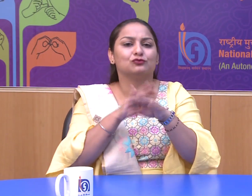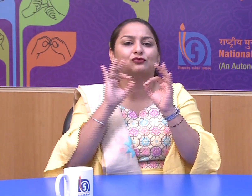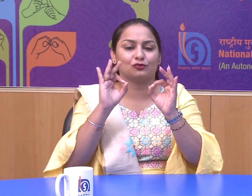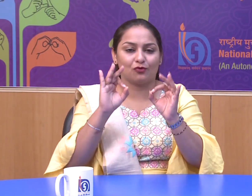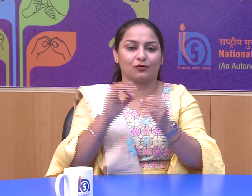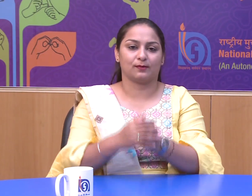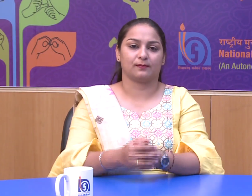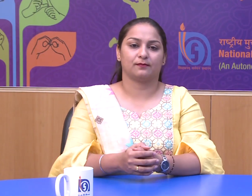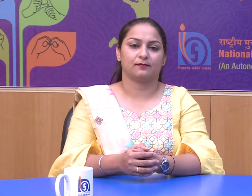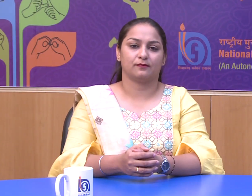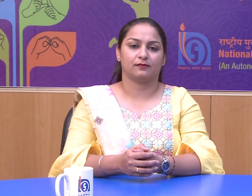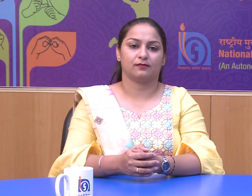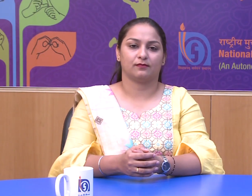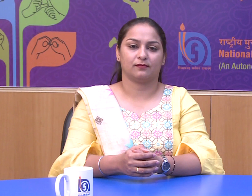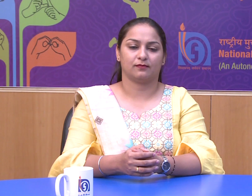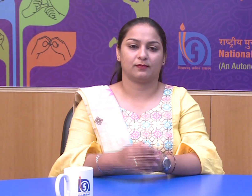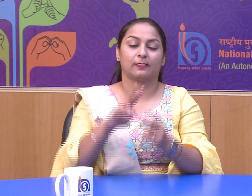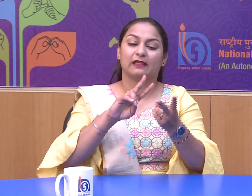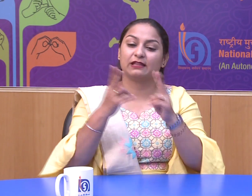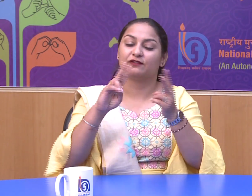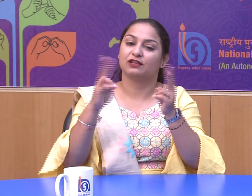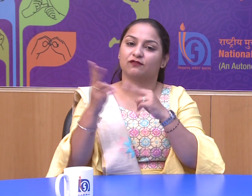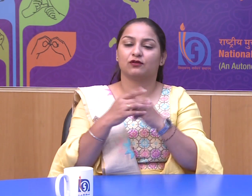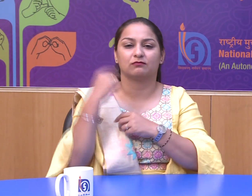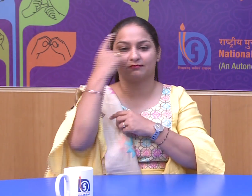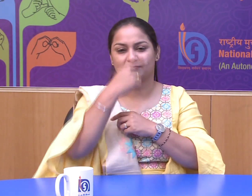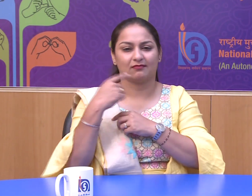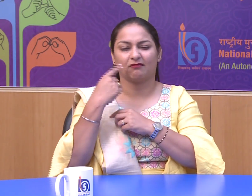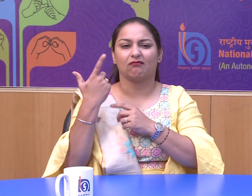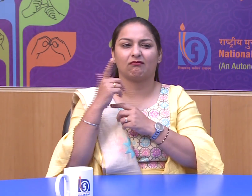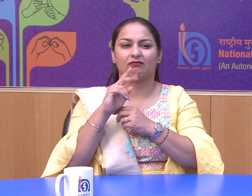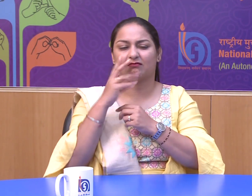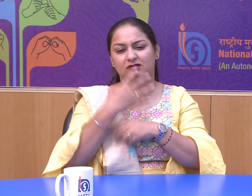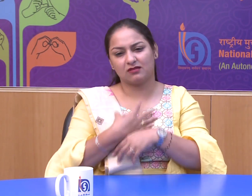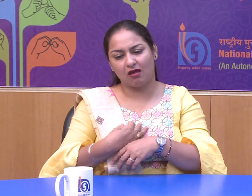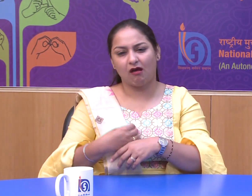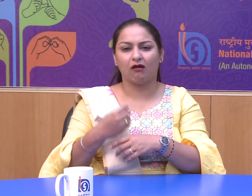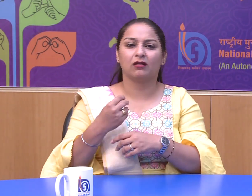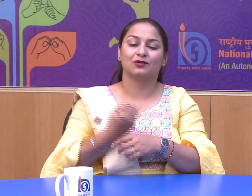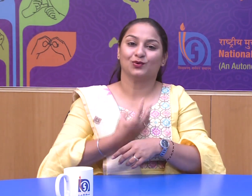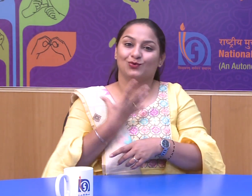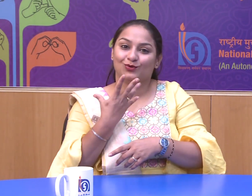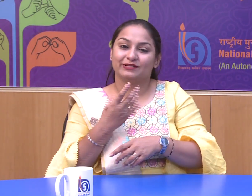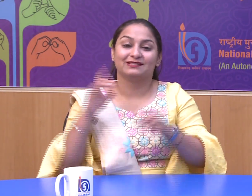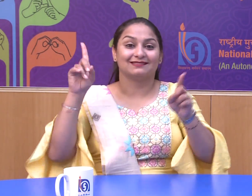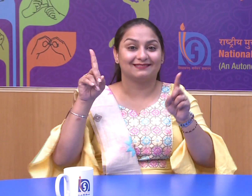melodies to suit different moods of life. The ragas and